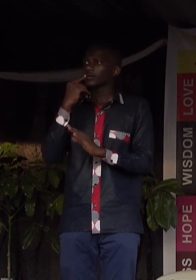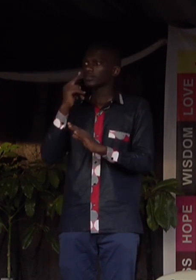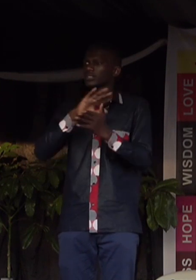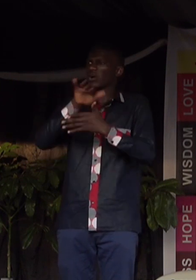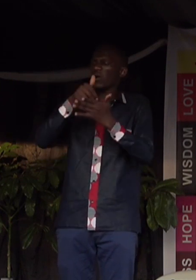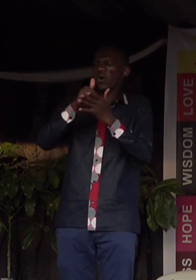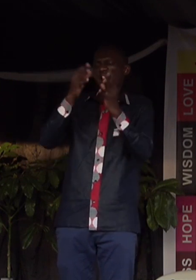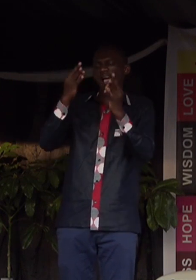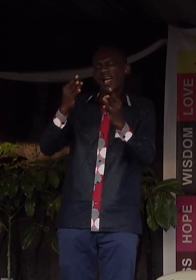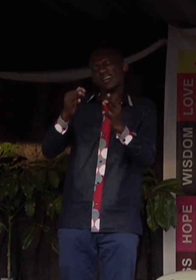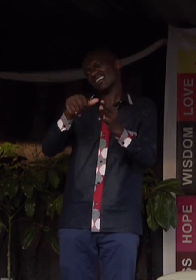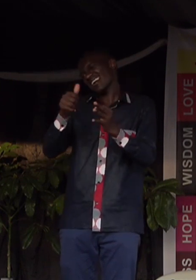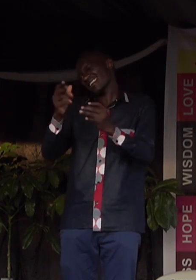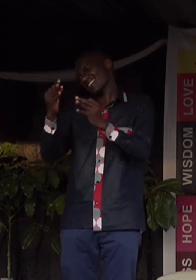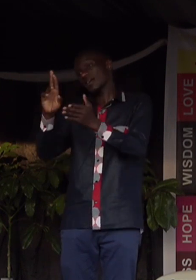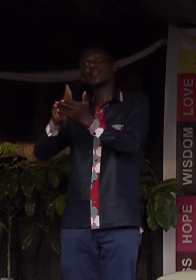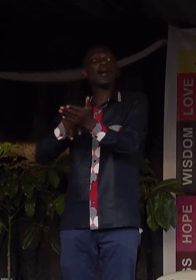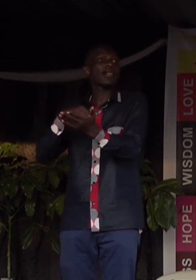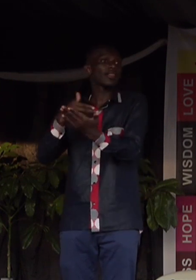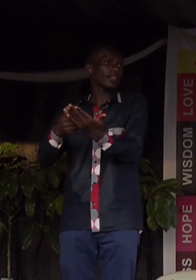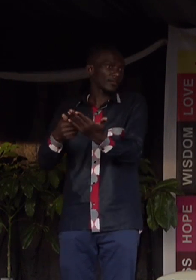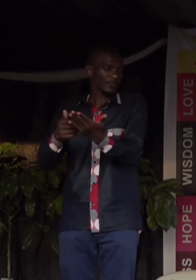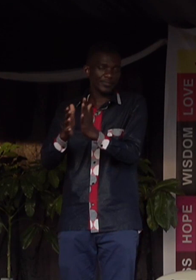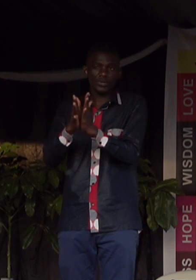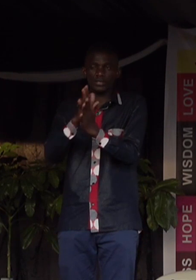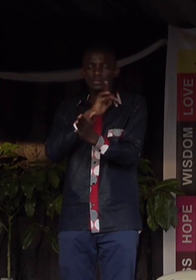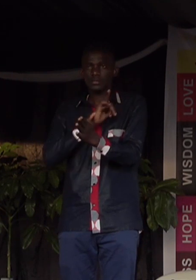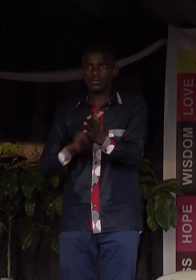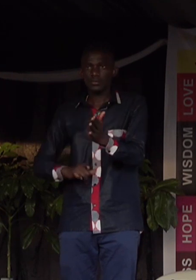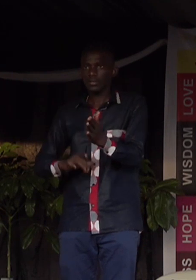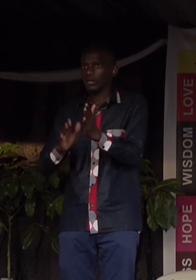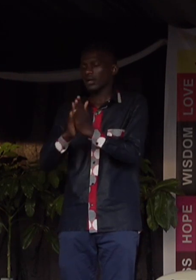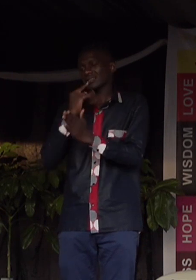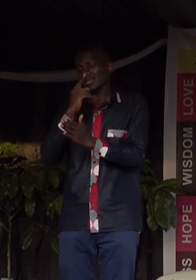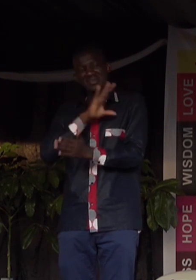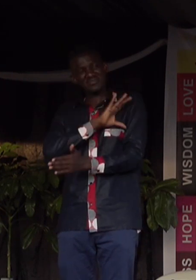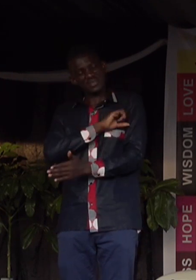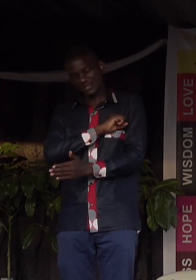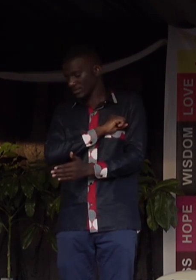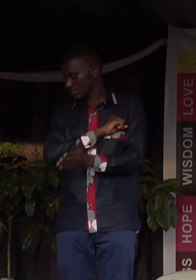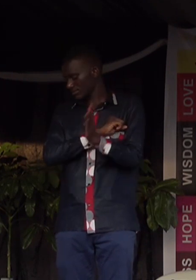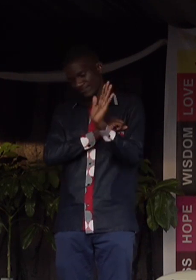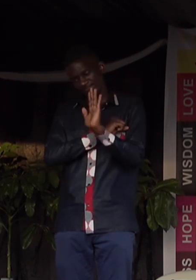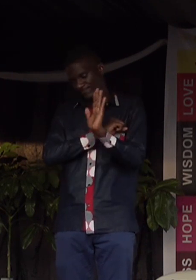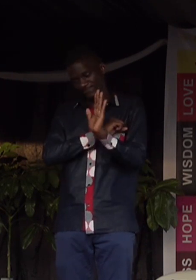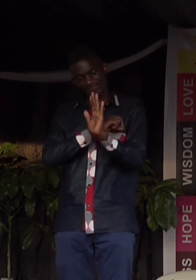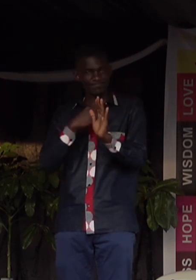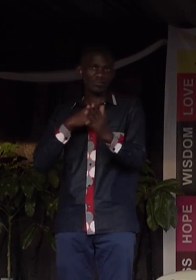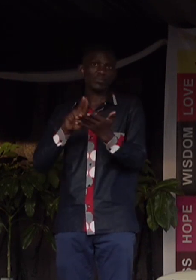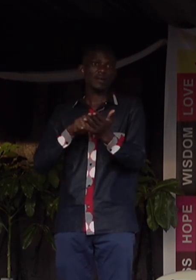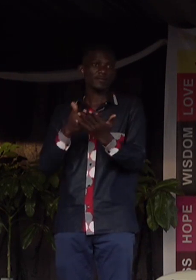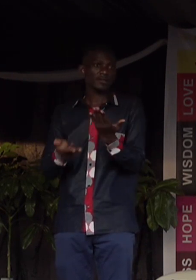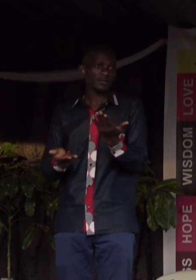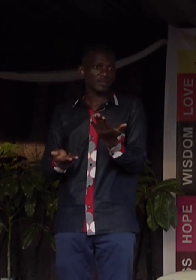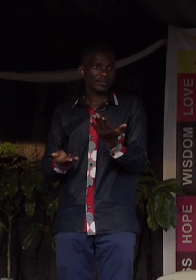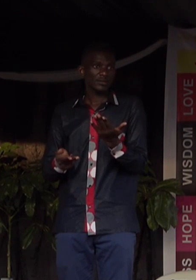bilala byanema. And says I've failed on the others. Yes, yebaziwe. Praise be to God. Nagamba nzobugumikiriza bo bwanema. And says, for me, I've failed